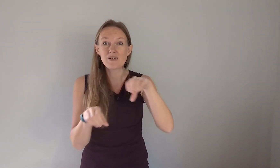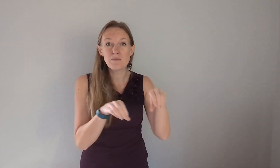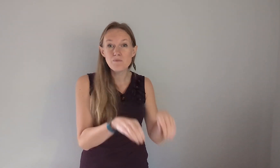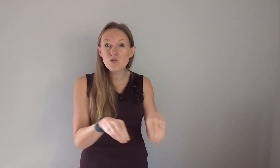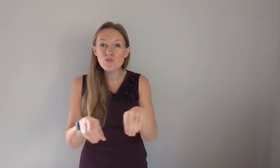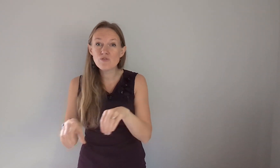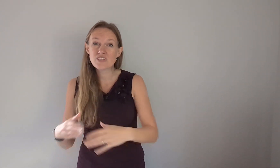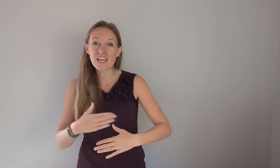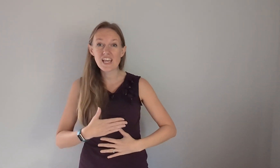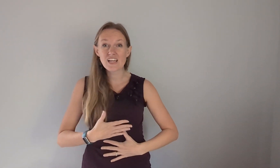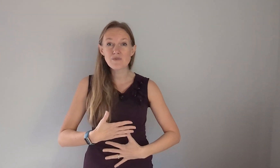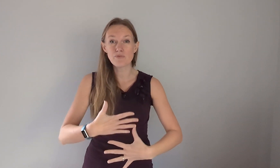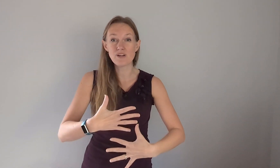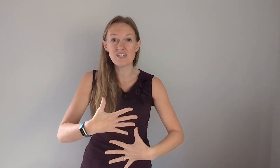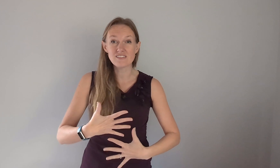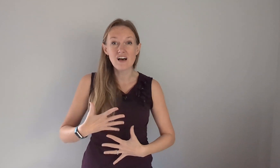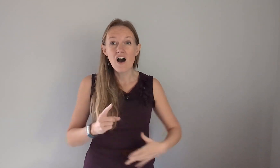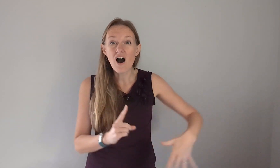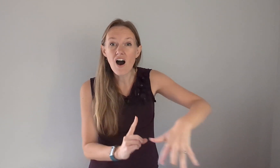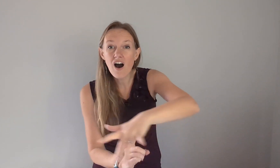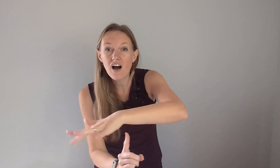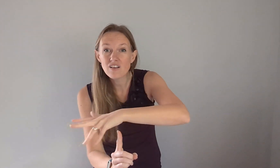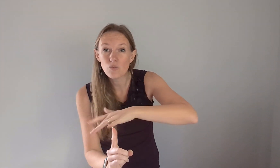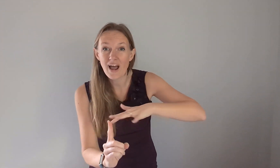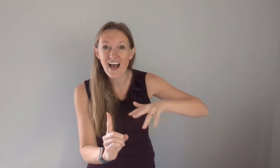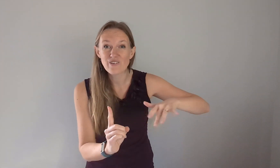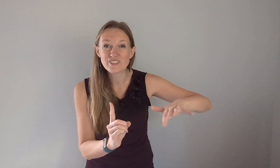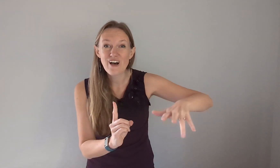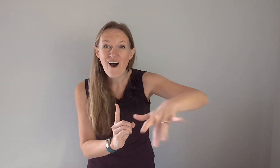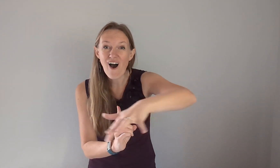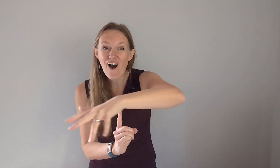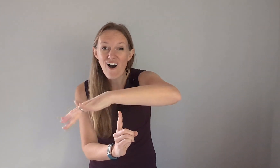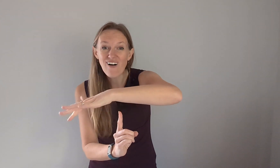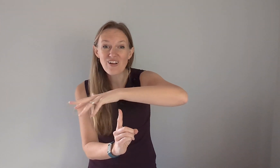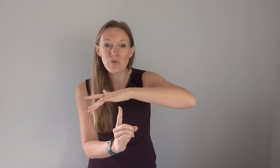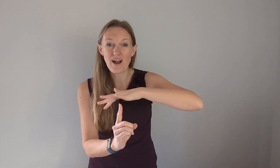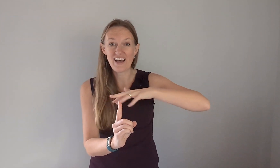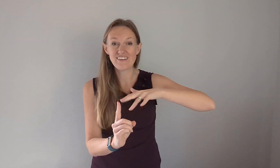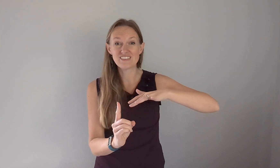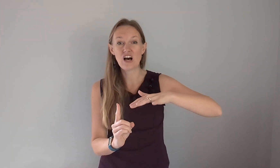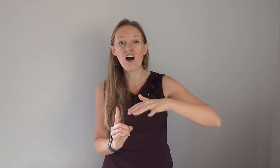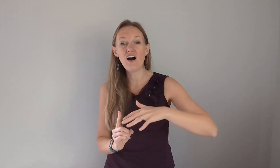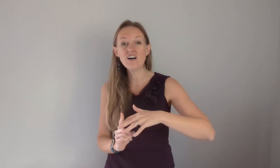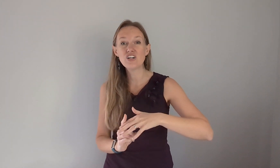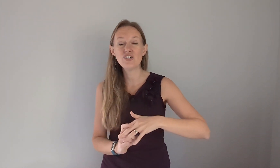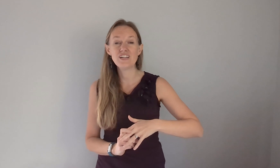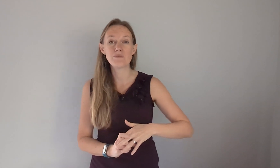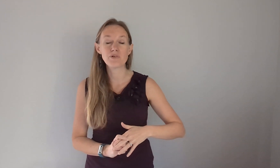spirit moves and breathes all around, all around. All good and